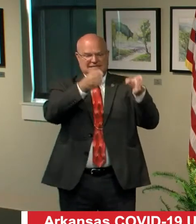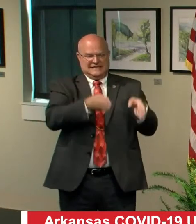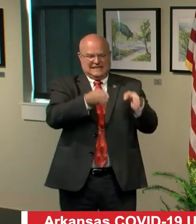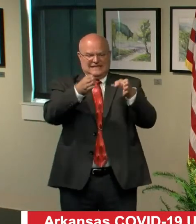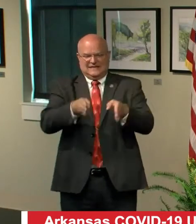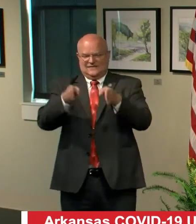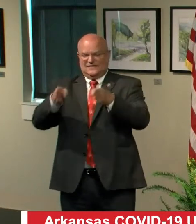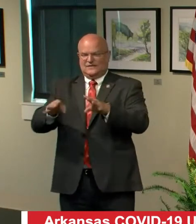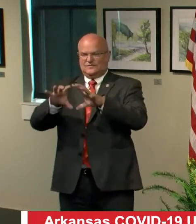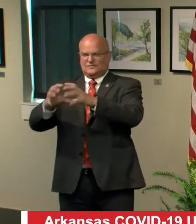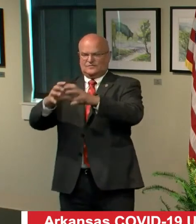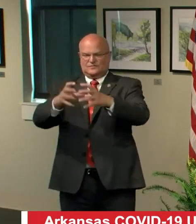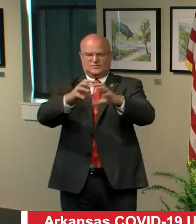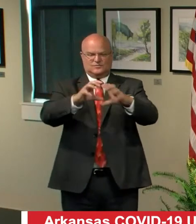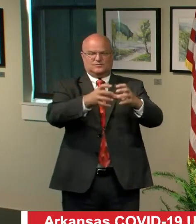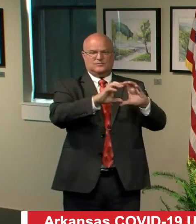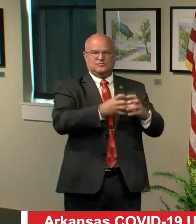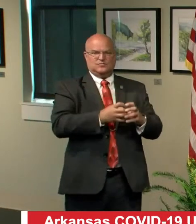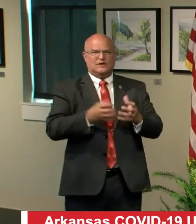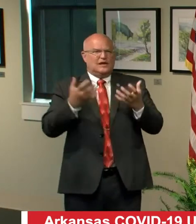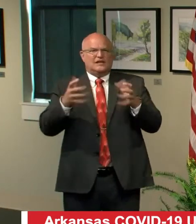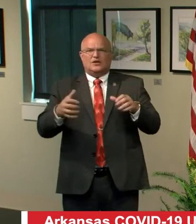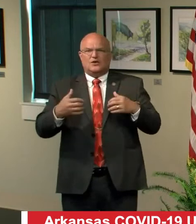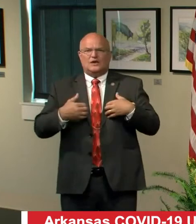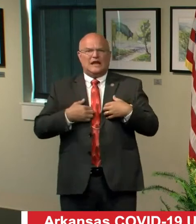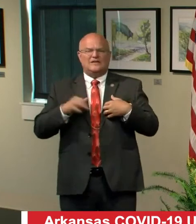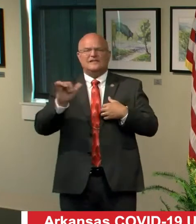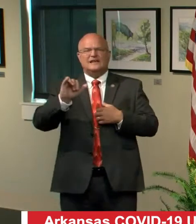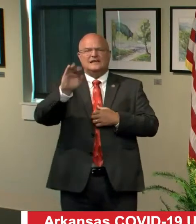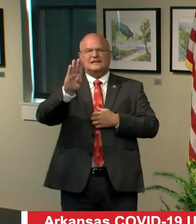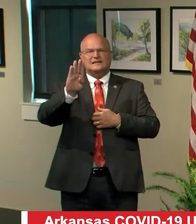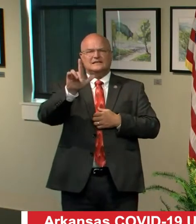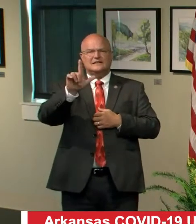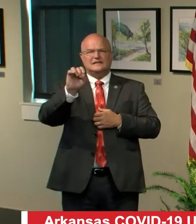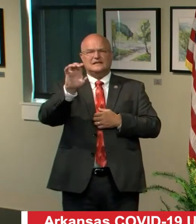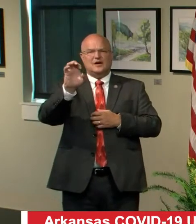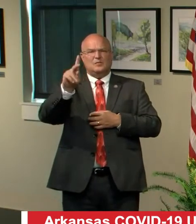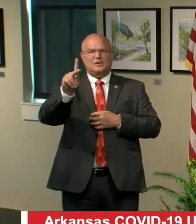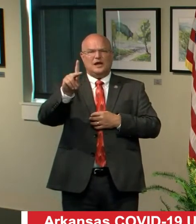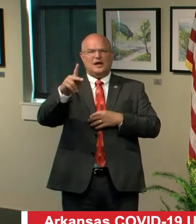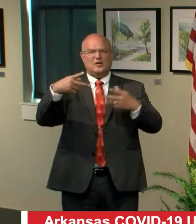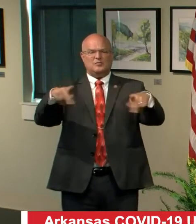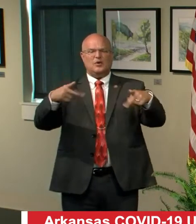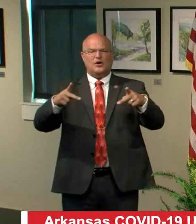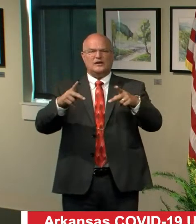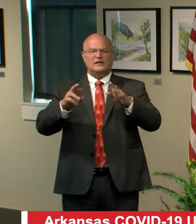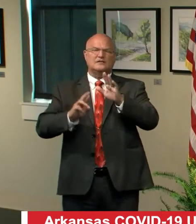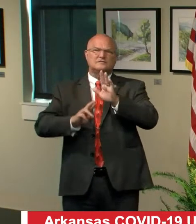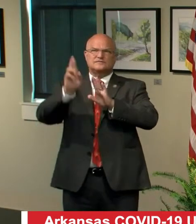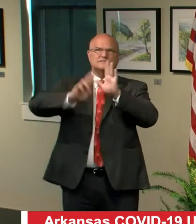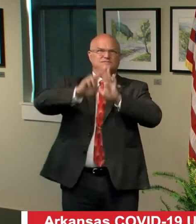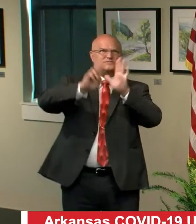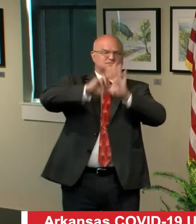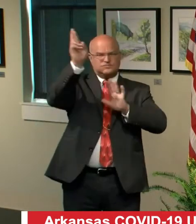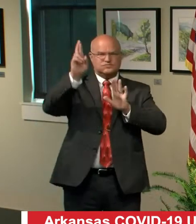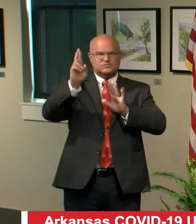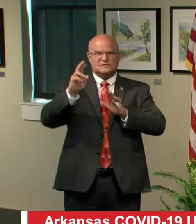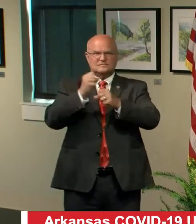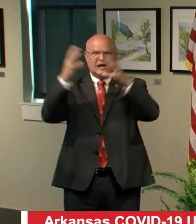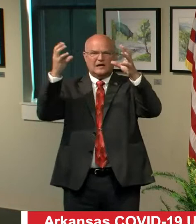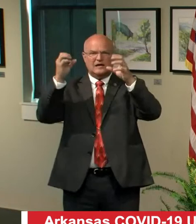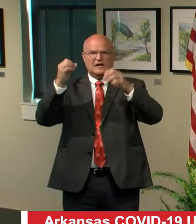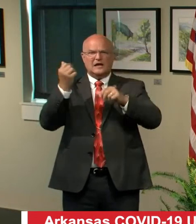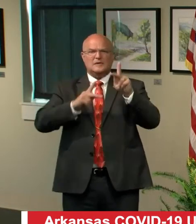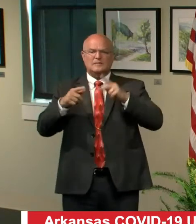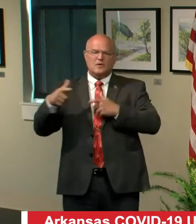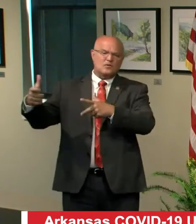individual get-togethers, and you don't want to have a block party where you're shooting off fireworks and you've got